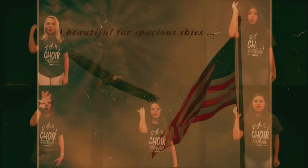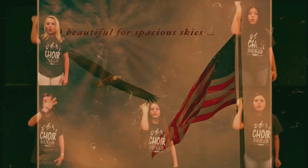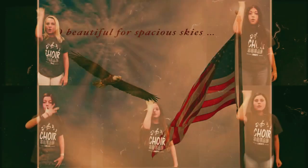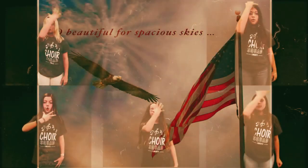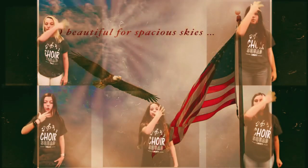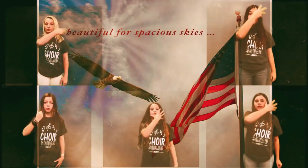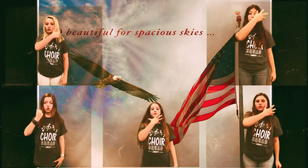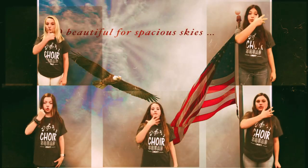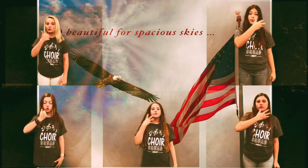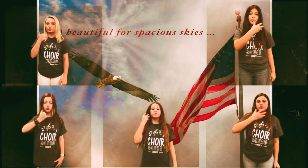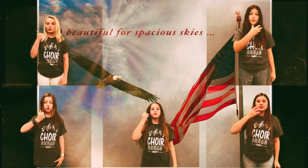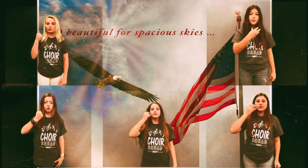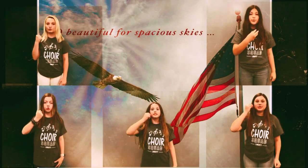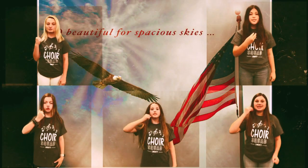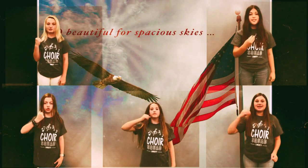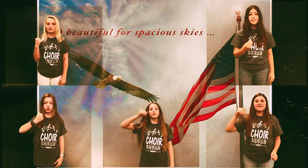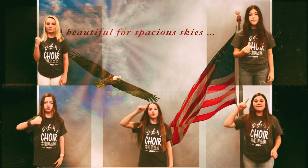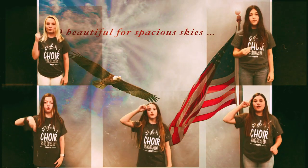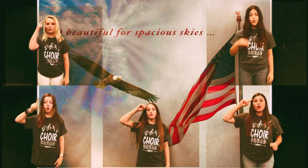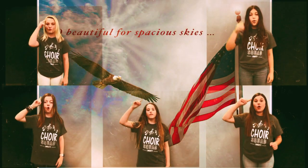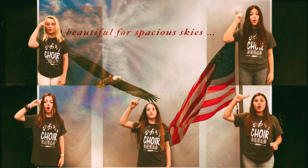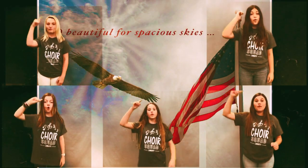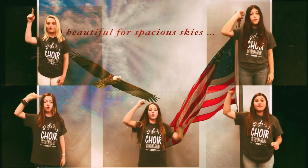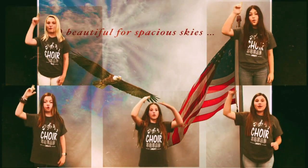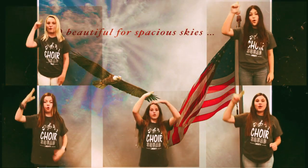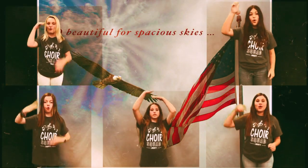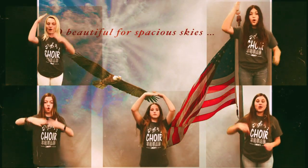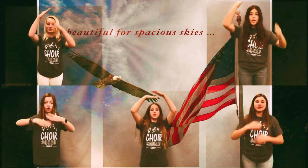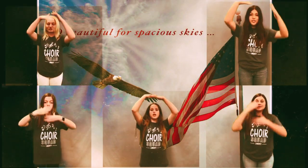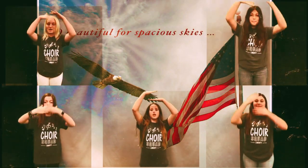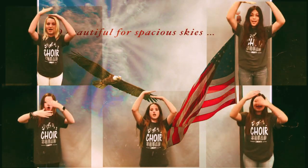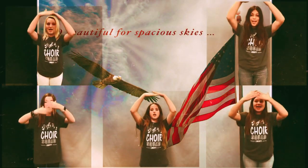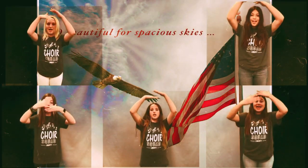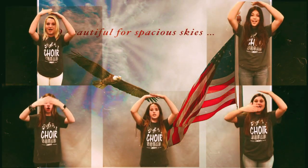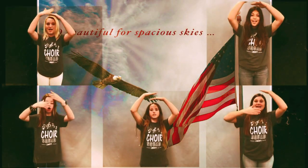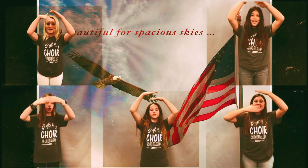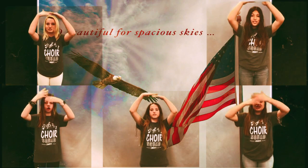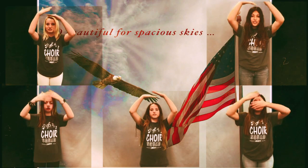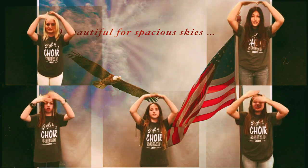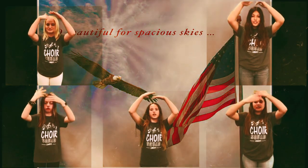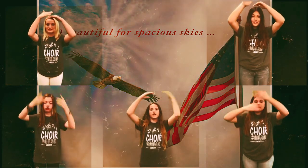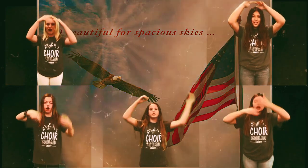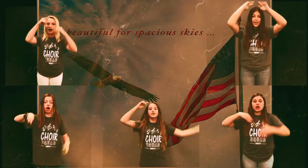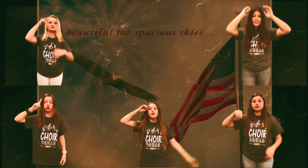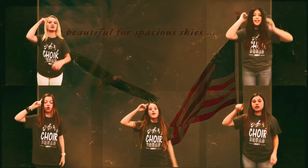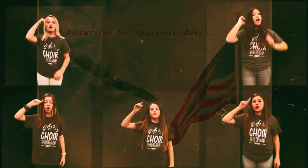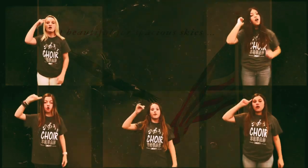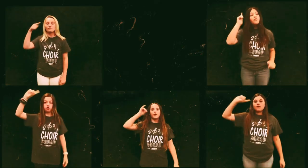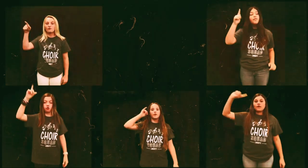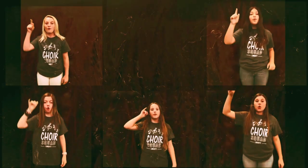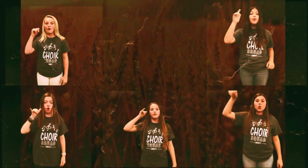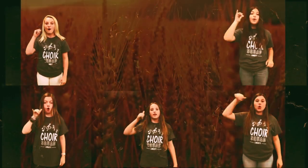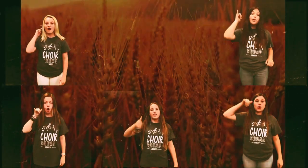Oh, beautiful for spacious skies, for